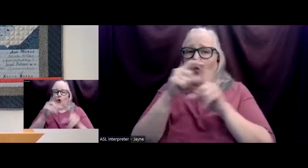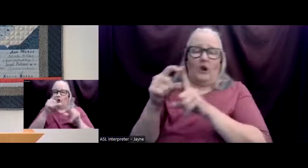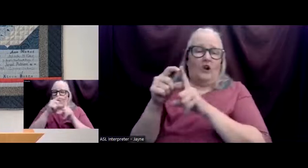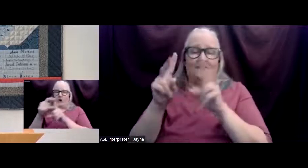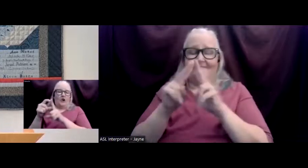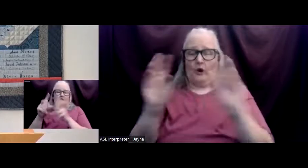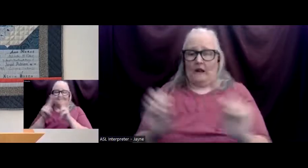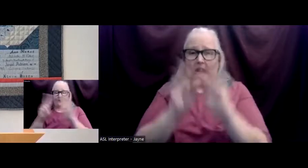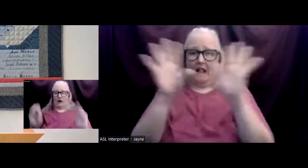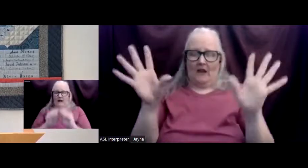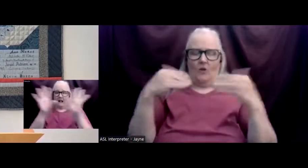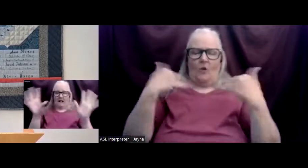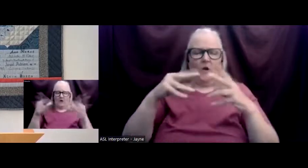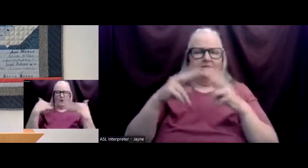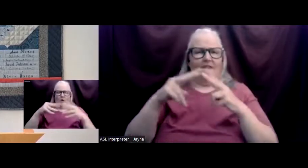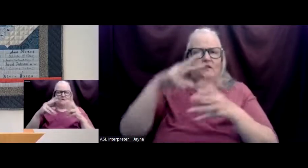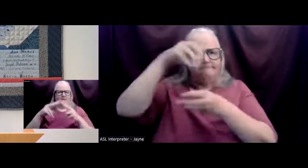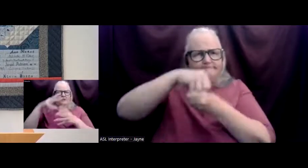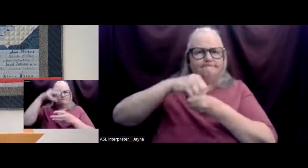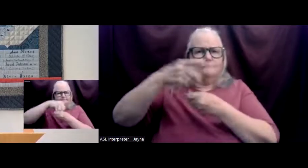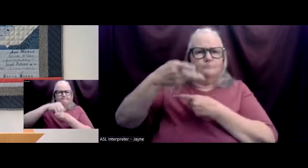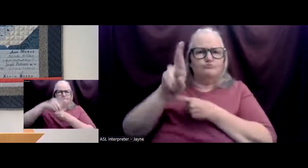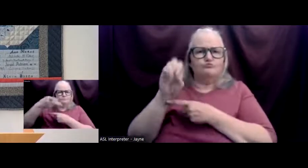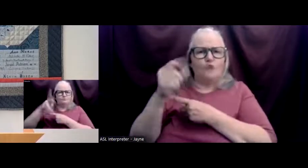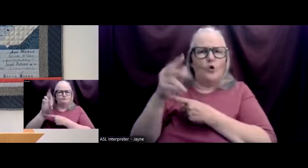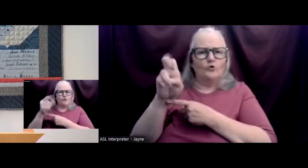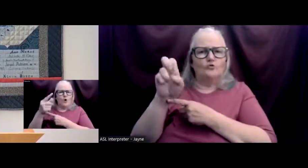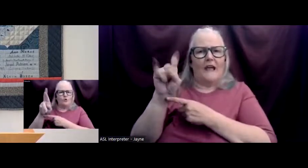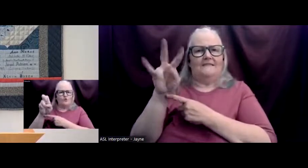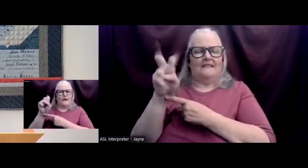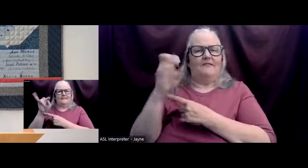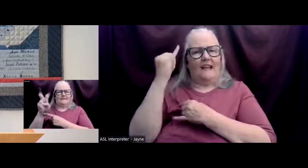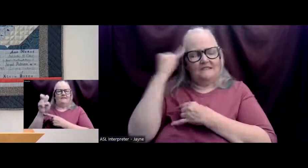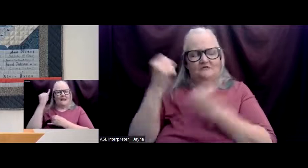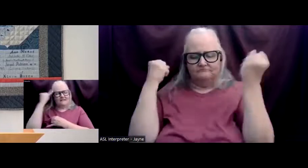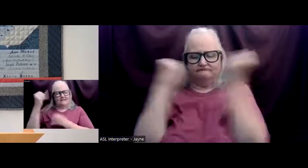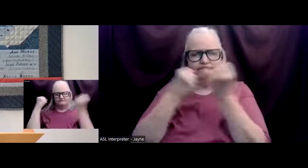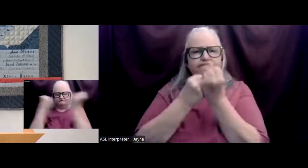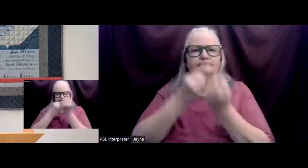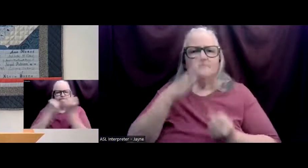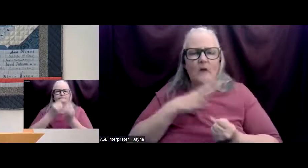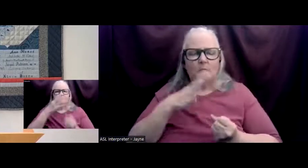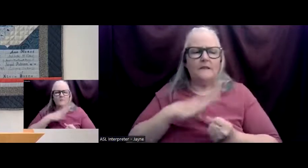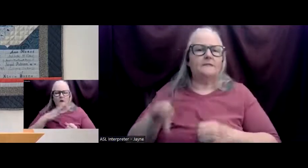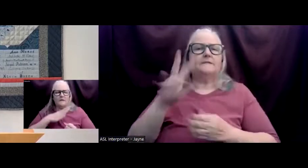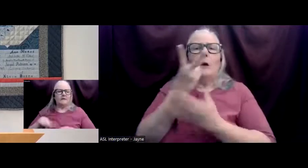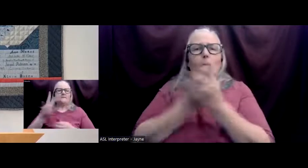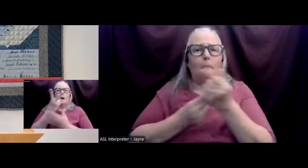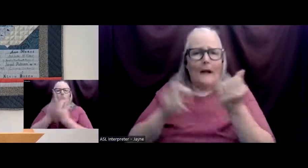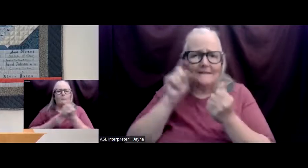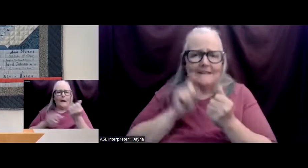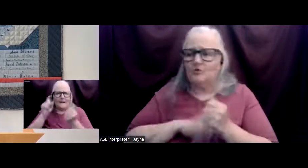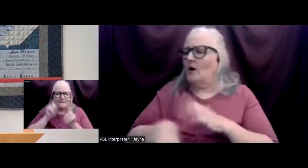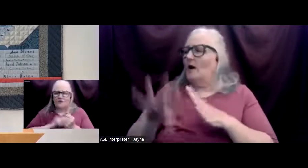full of progressive ideas, unapologetically feminist, proudly bisexual, lots of clever wordplay.